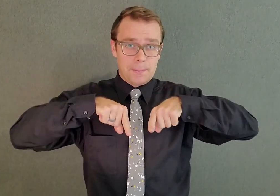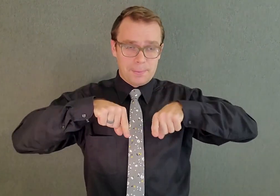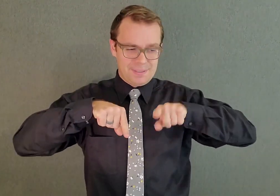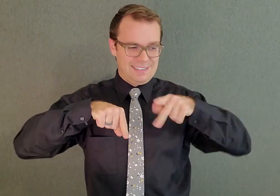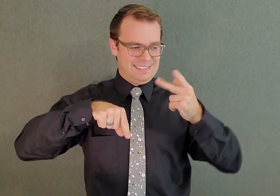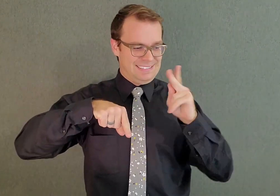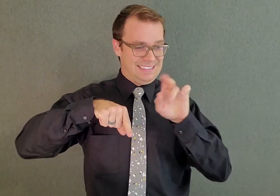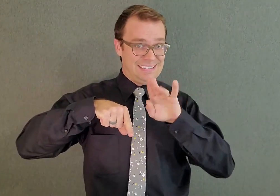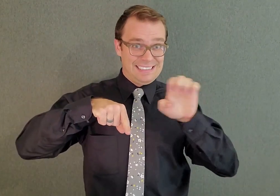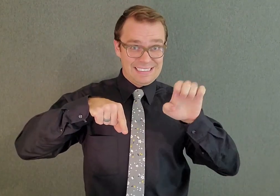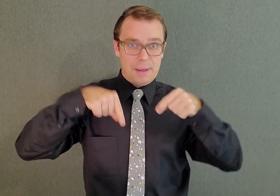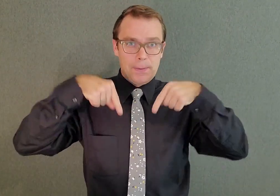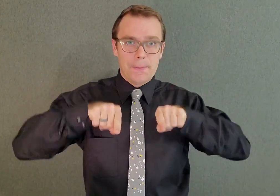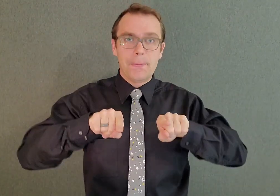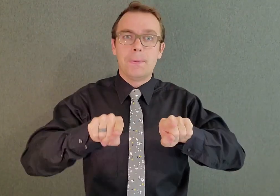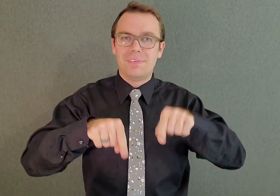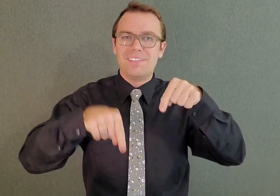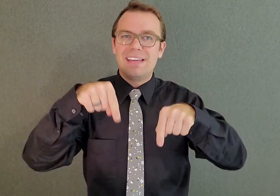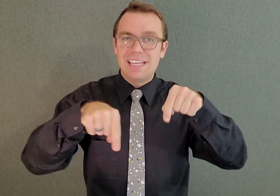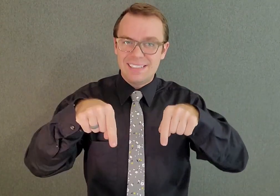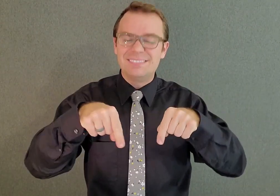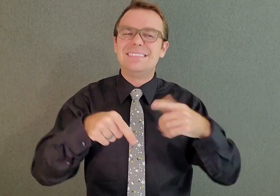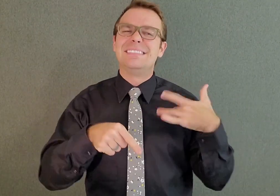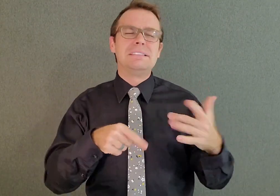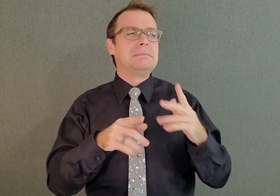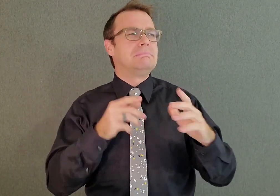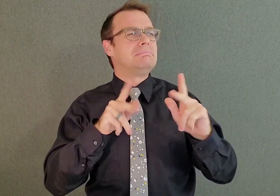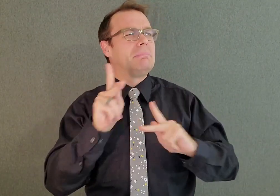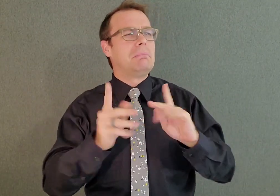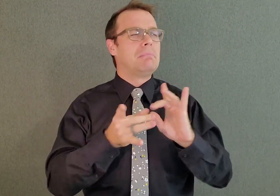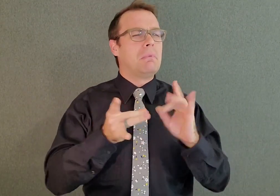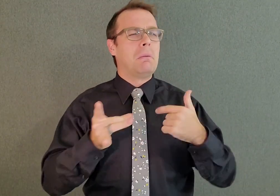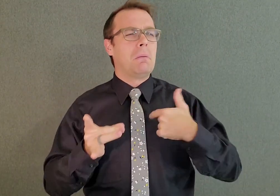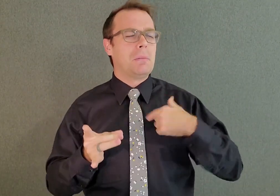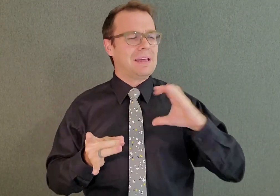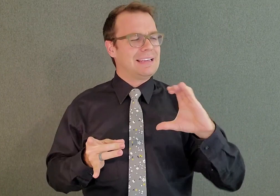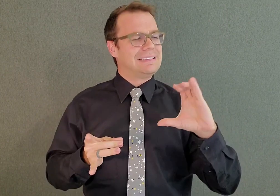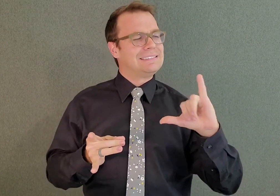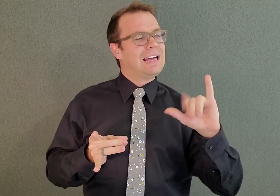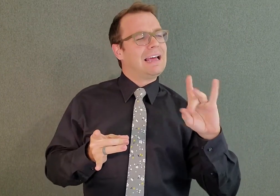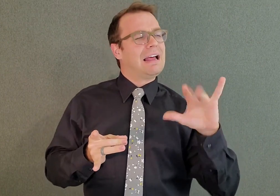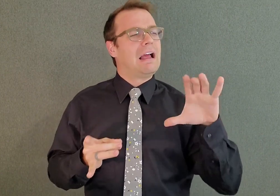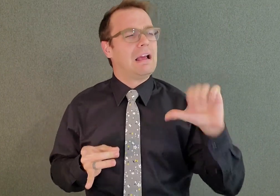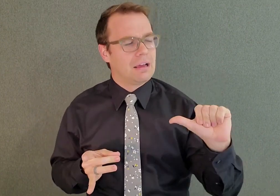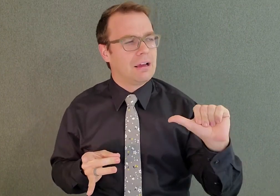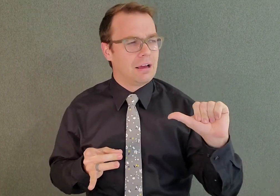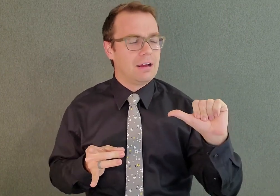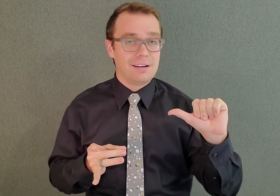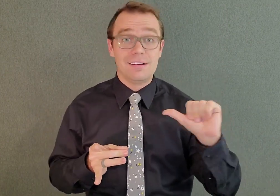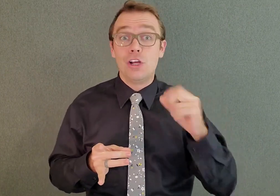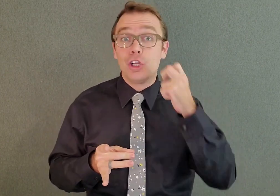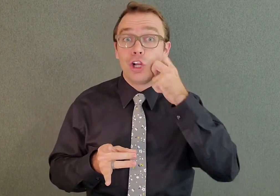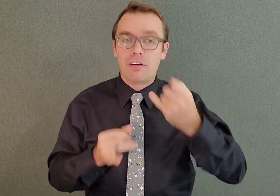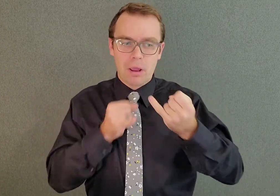hips, knees, and feet. Often people complain about sciatica or nerve pain along the pathway of the sciatic